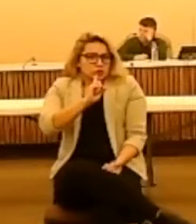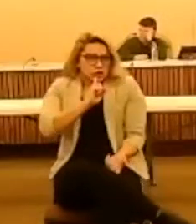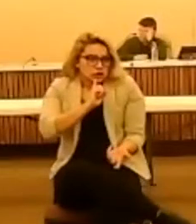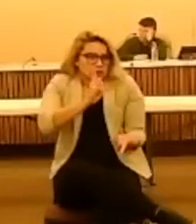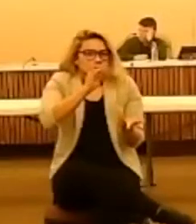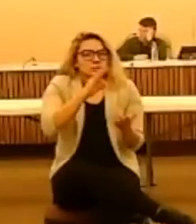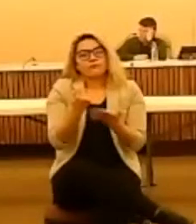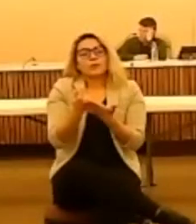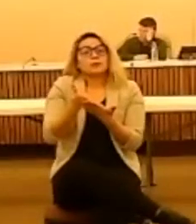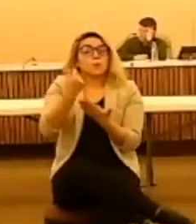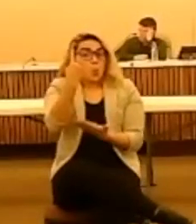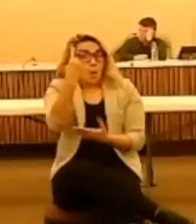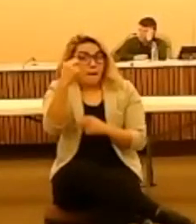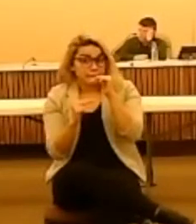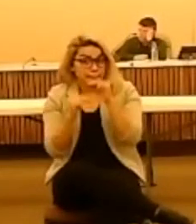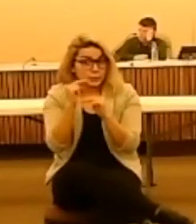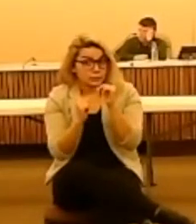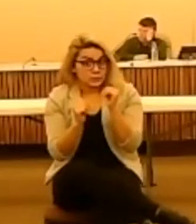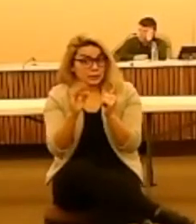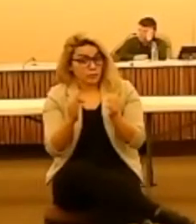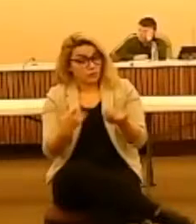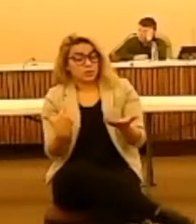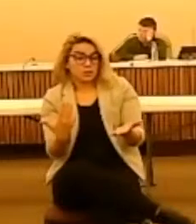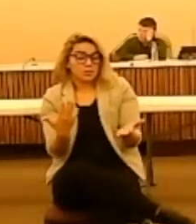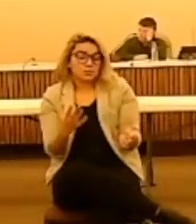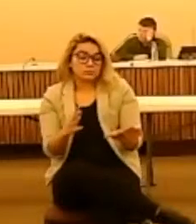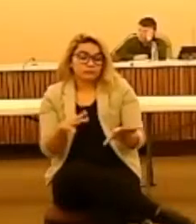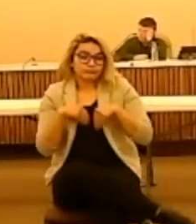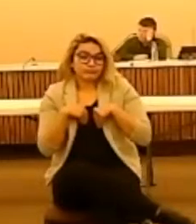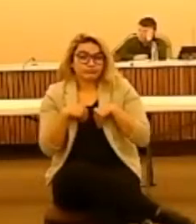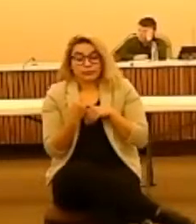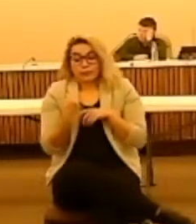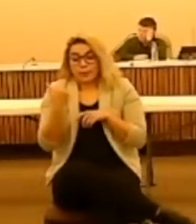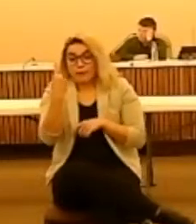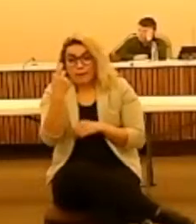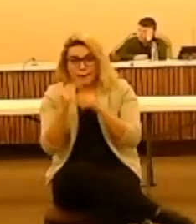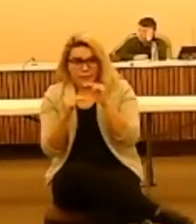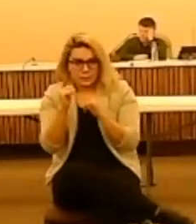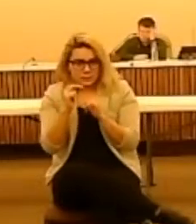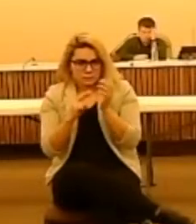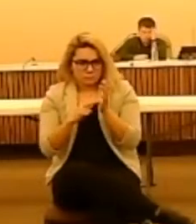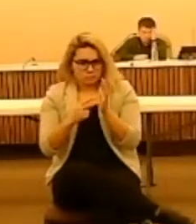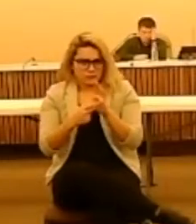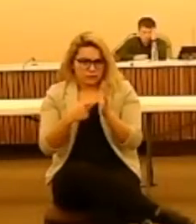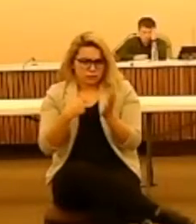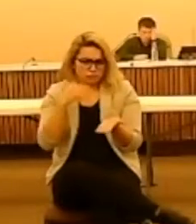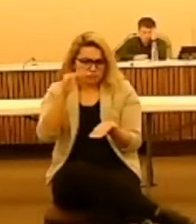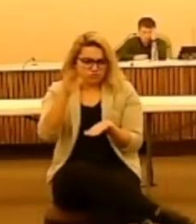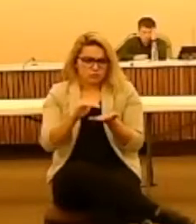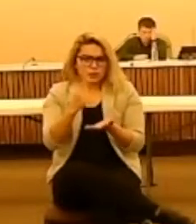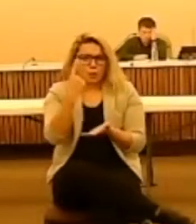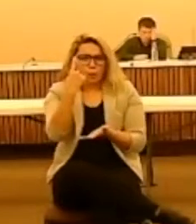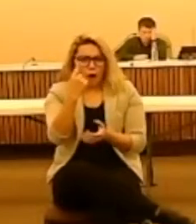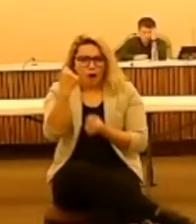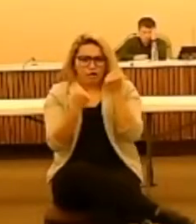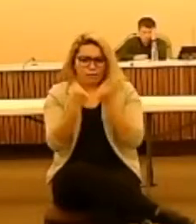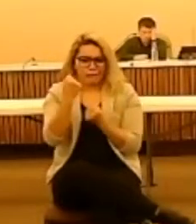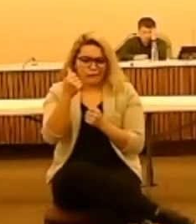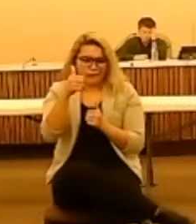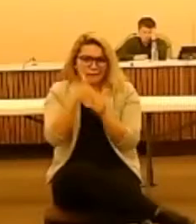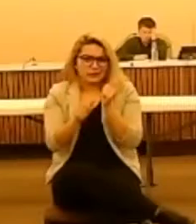a building, I mean, you're only removing, you know, 3 trips during the peak hours, so 1 trip every 20 minutes. So that's not going to